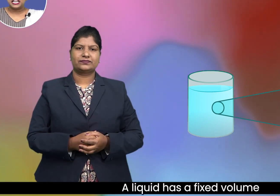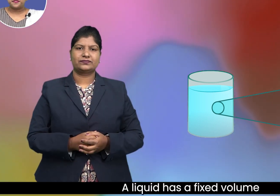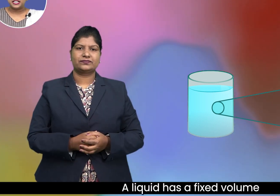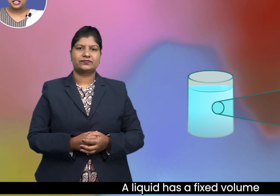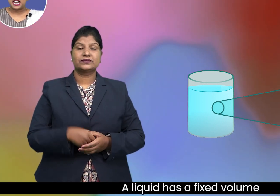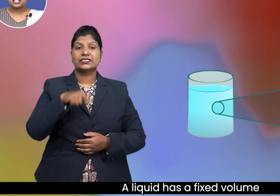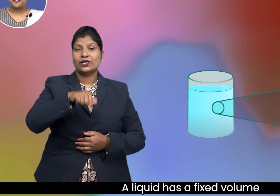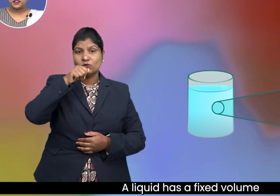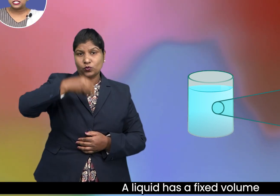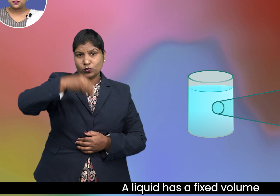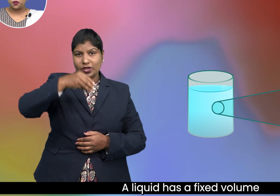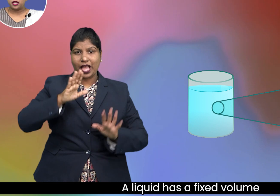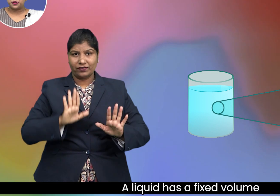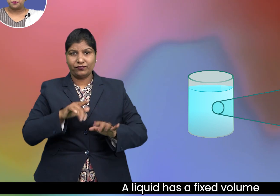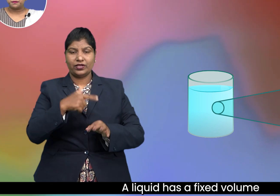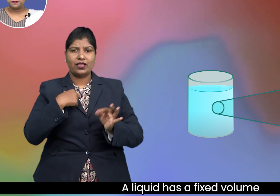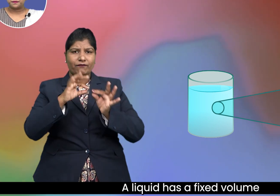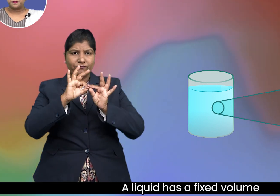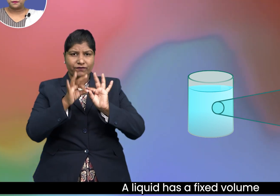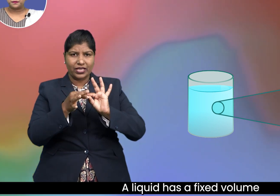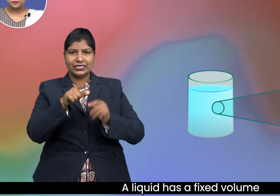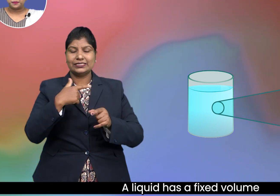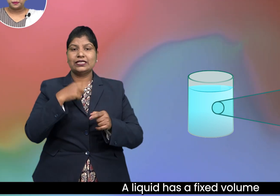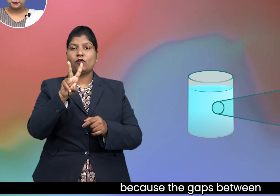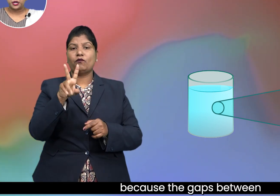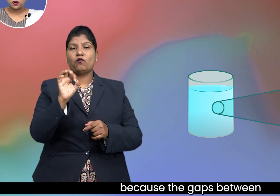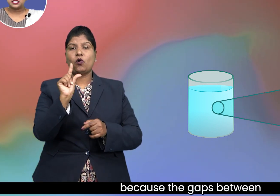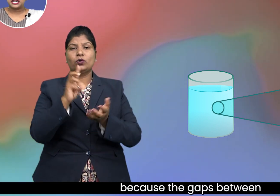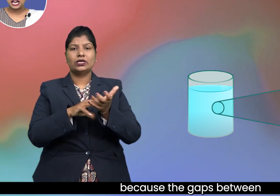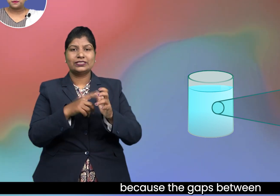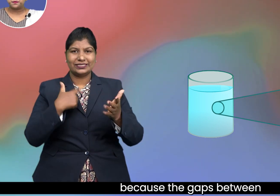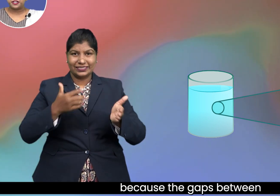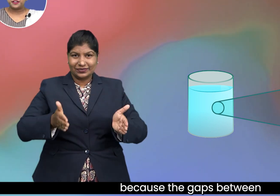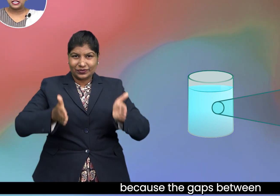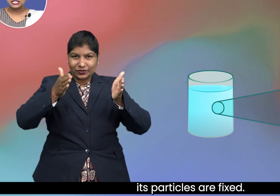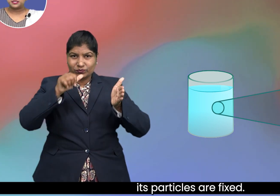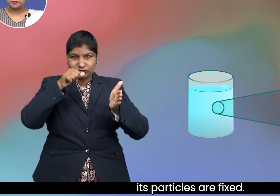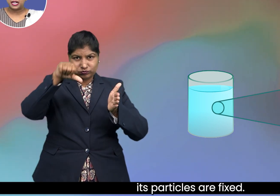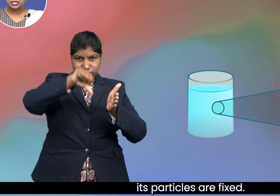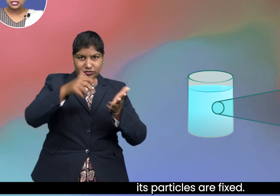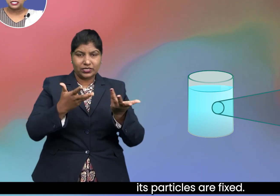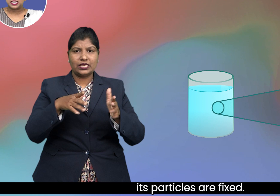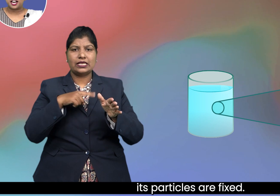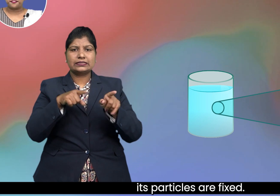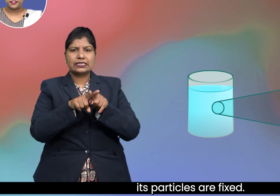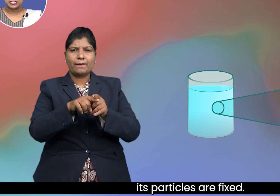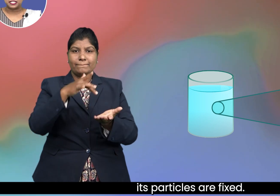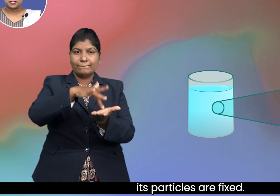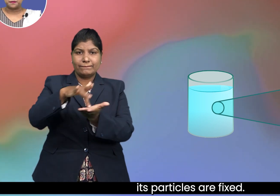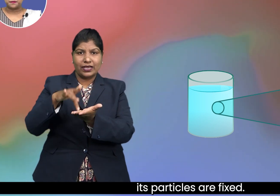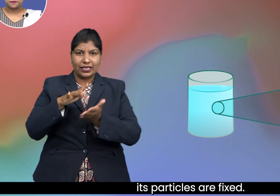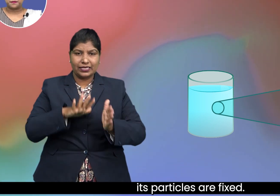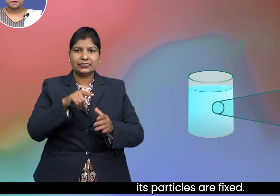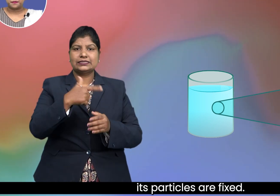A liquid has a fixed volume because the gaps between its particles are